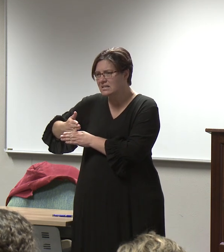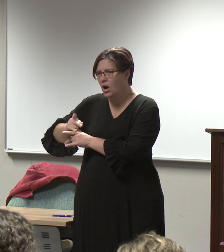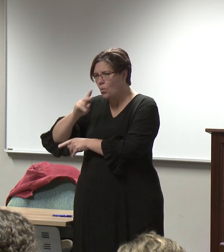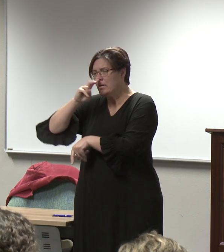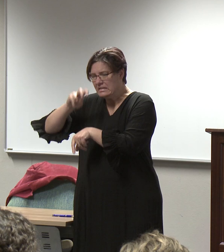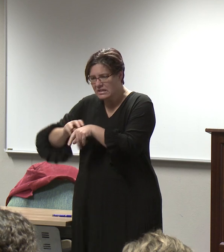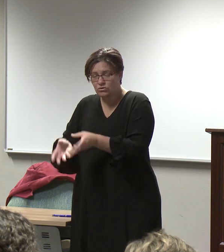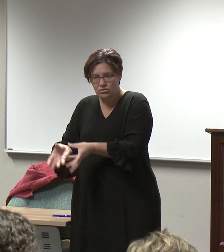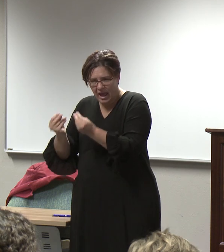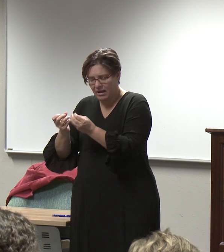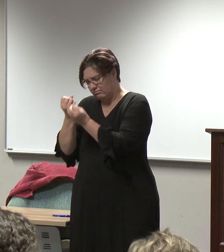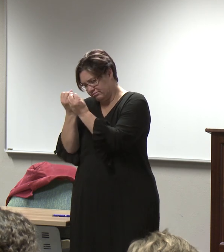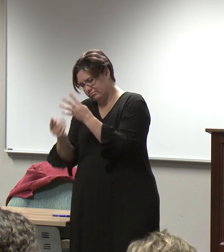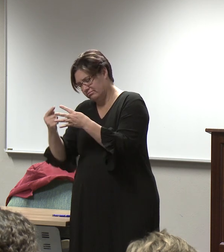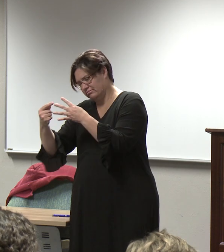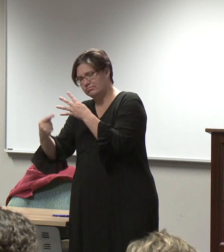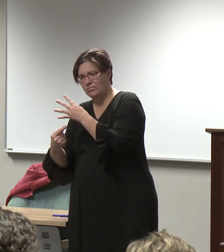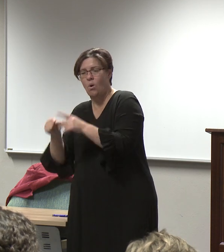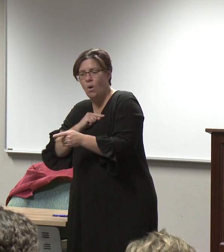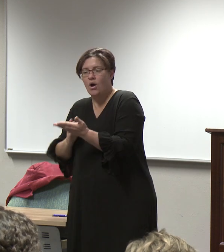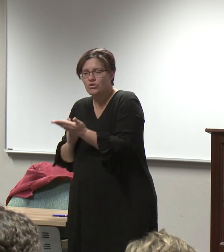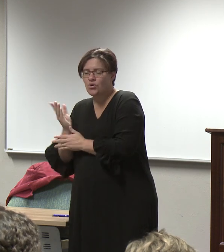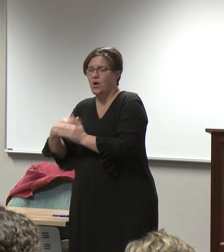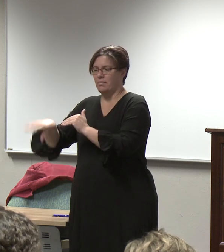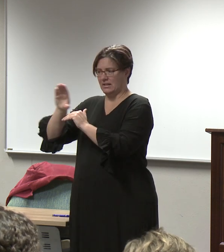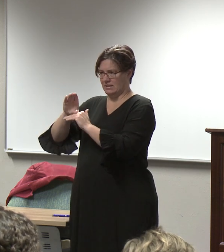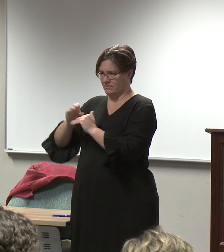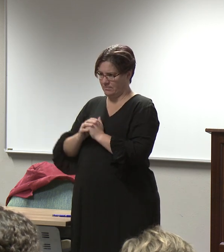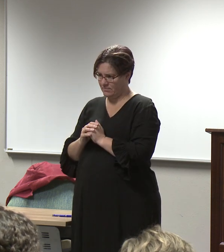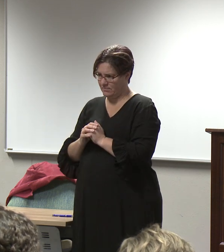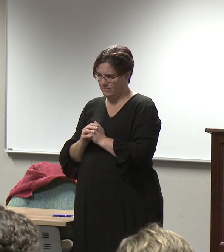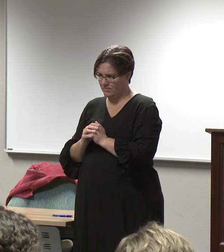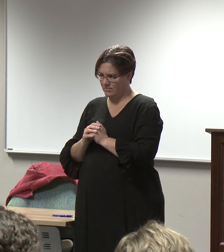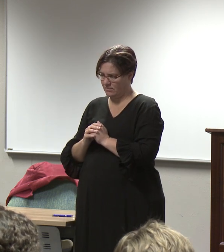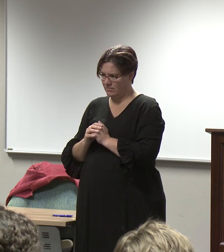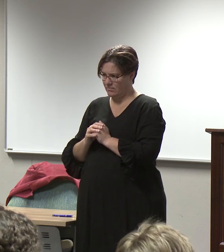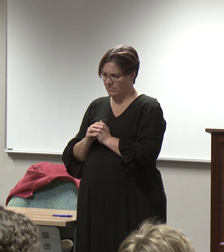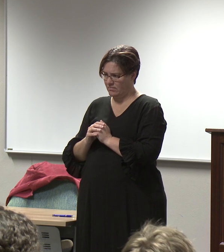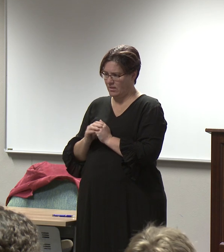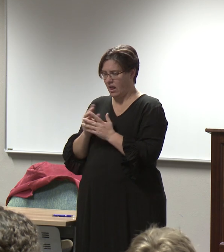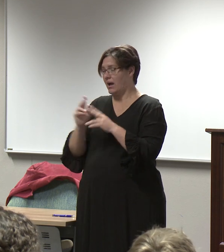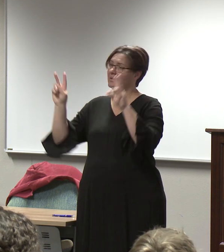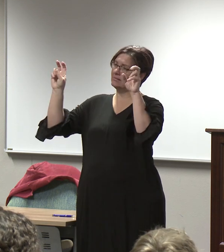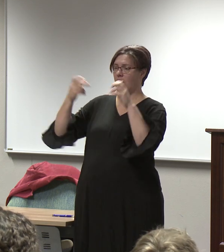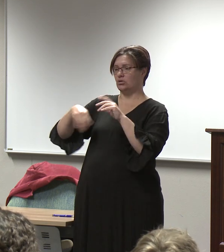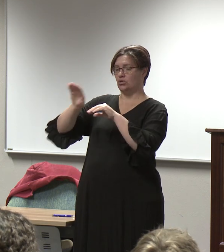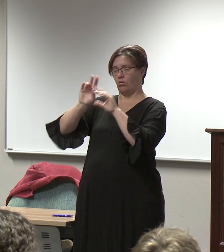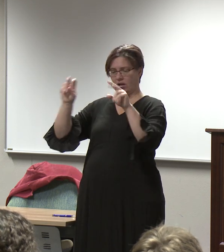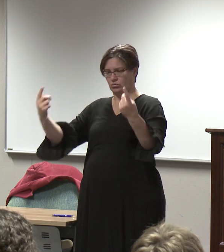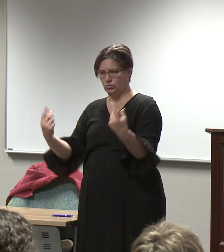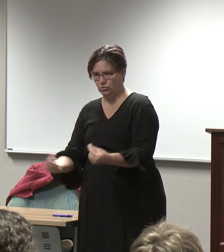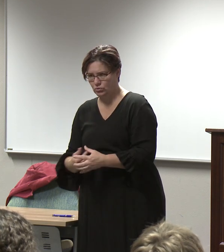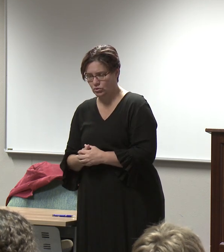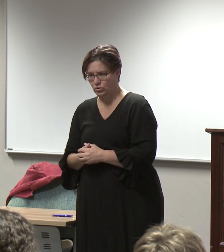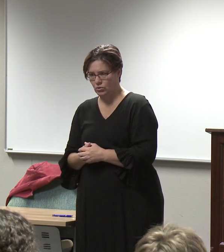undertake because of capitalism. We cannot do that without an anti-capitalist struggle. We cannot do